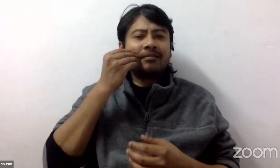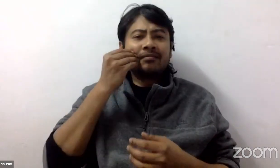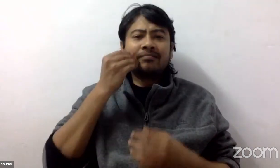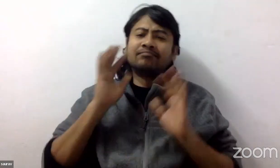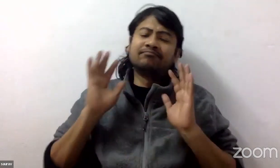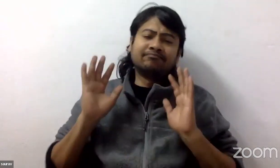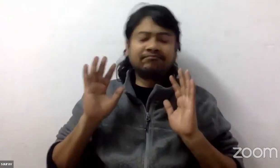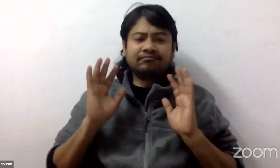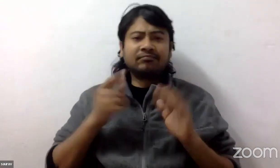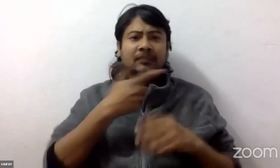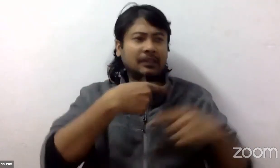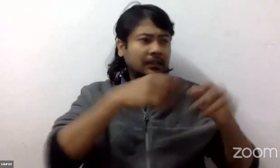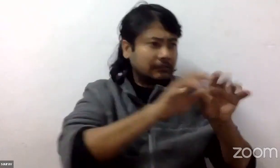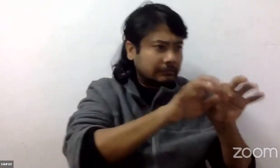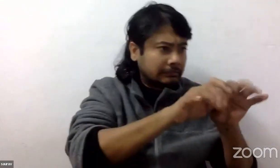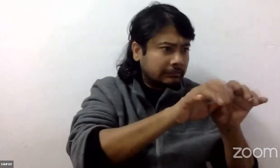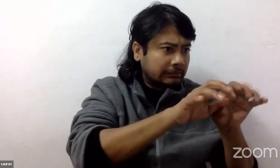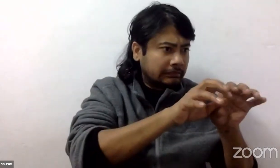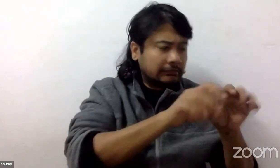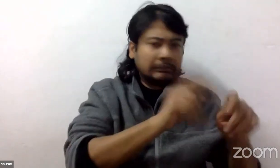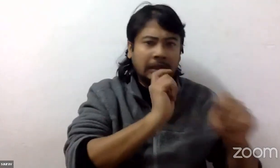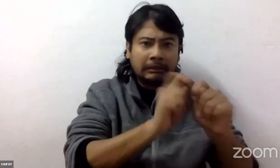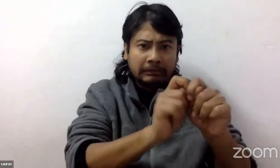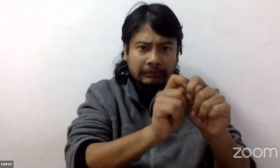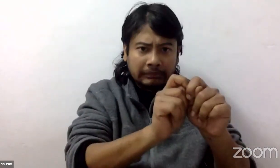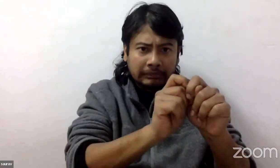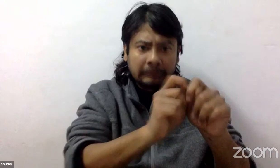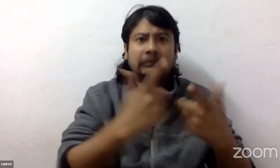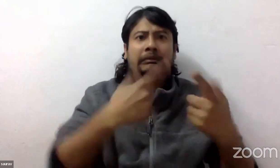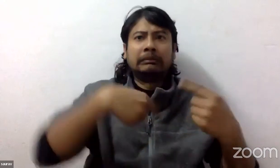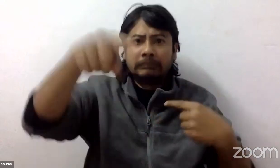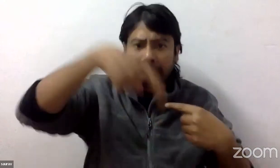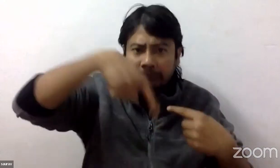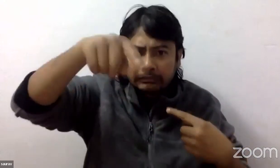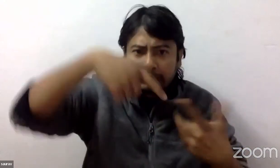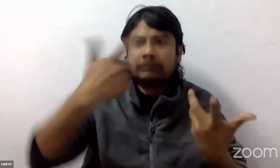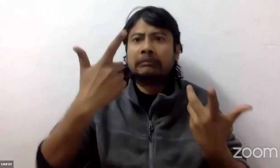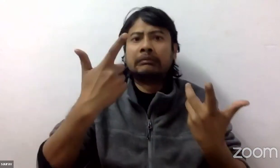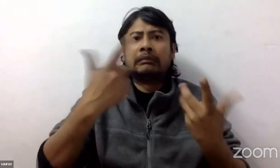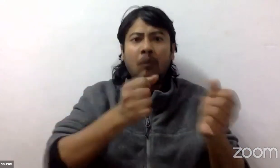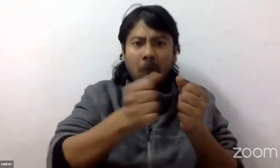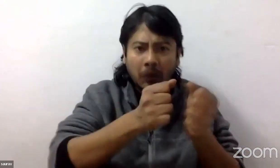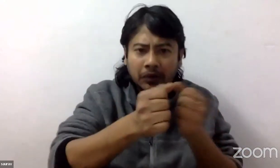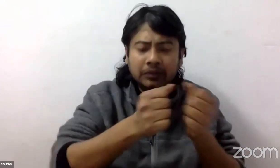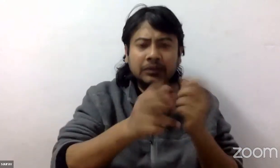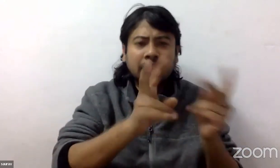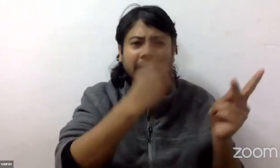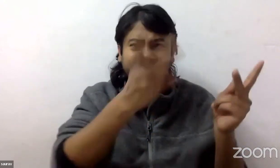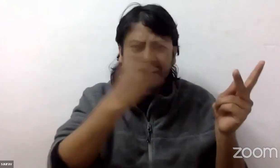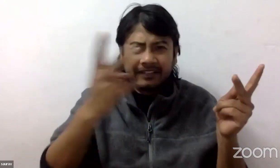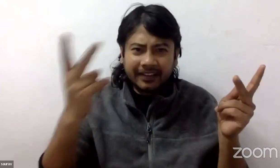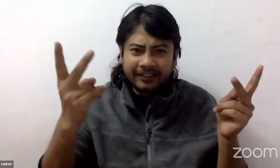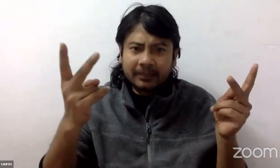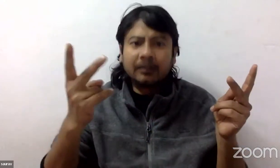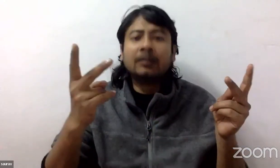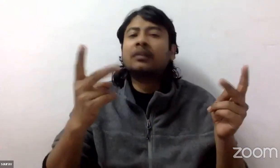to postpone other activities to some other day. But Ekadashi, apart from fasting, should be